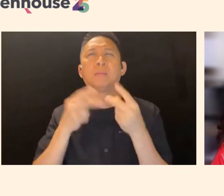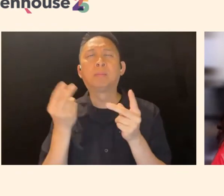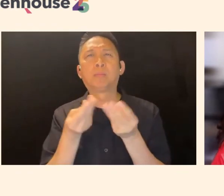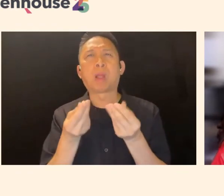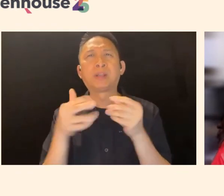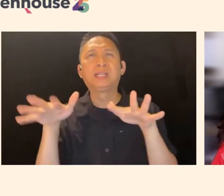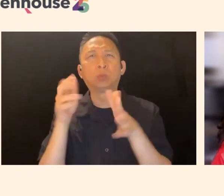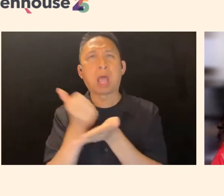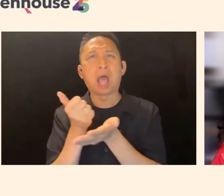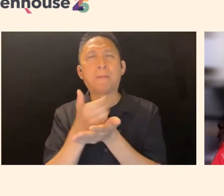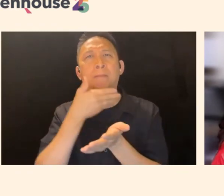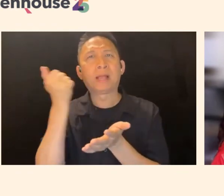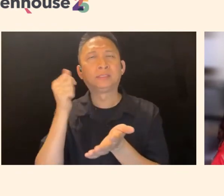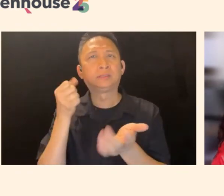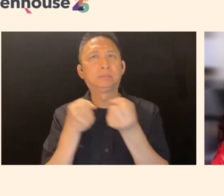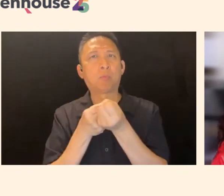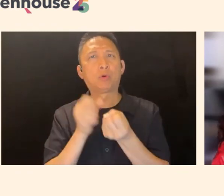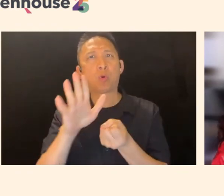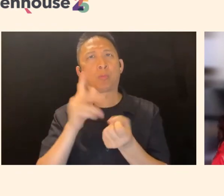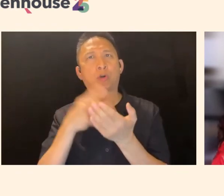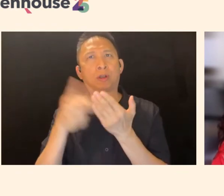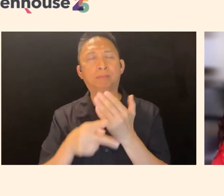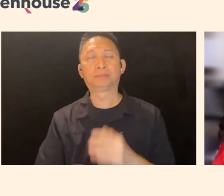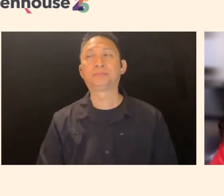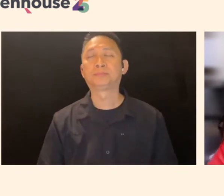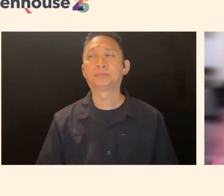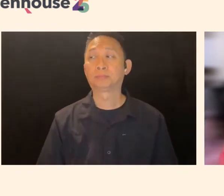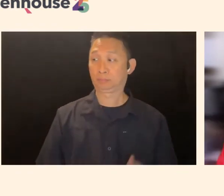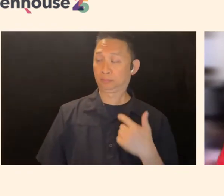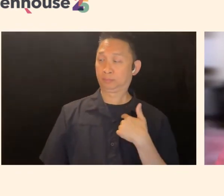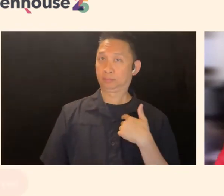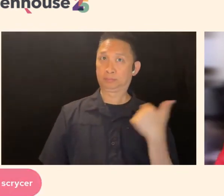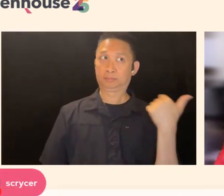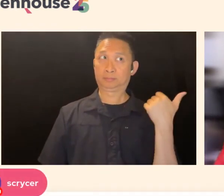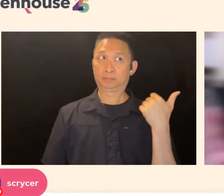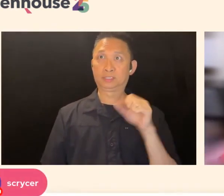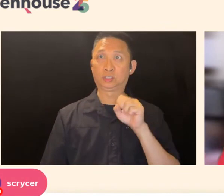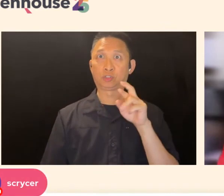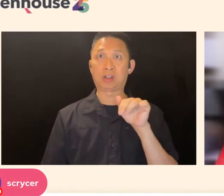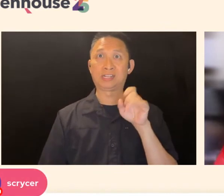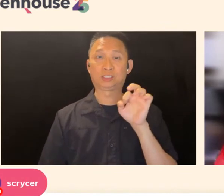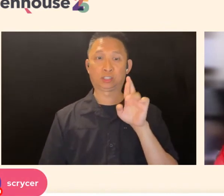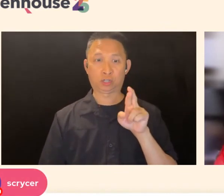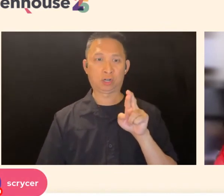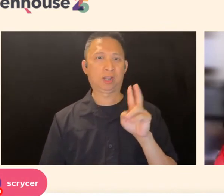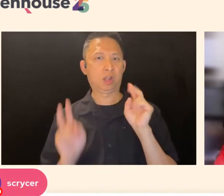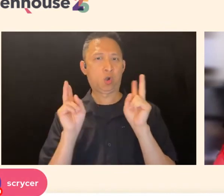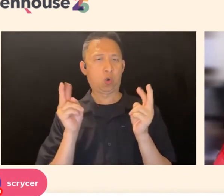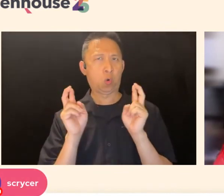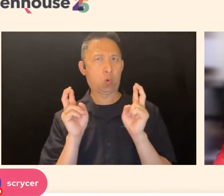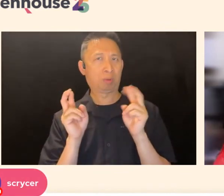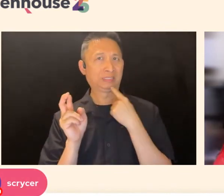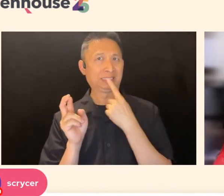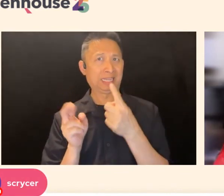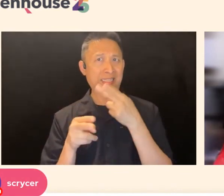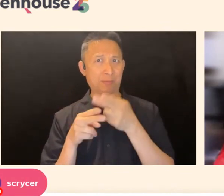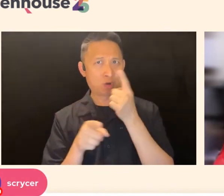Okay, so Scrycer, I hope I'm not chopping and screwing and mispronouncing it.